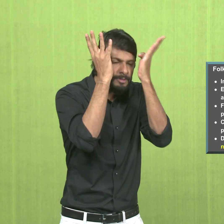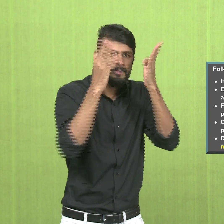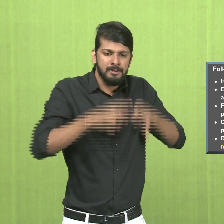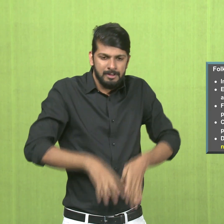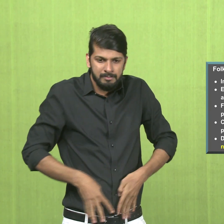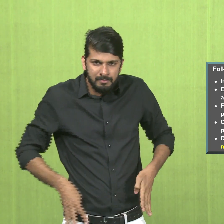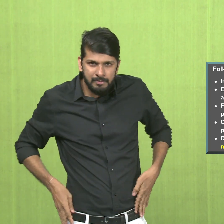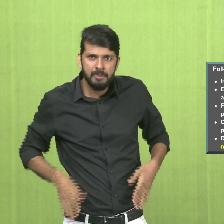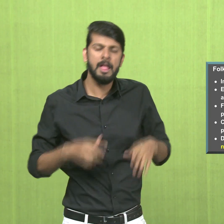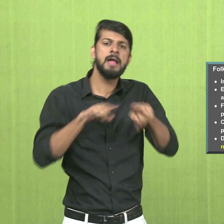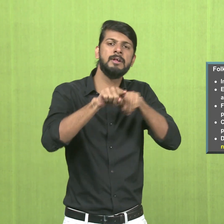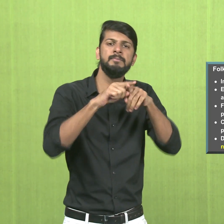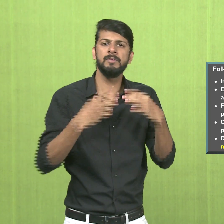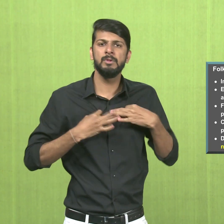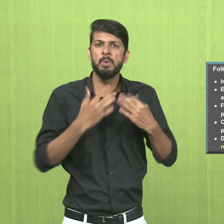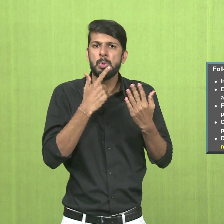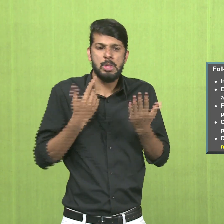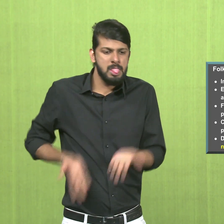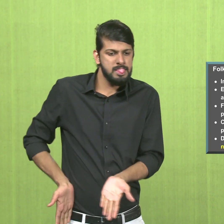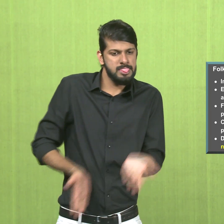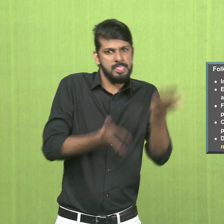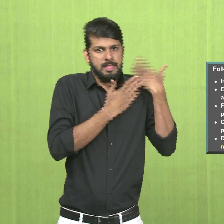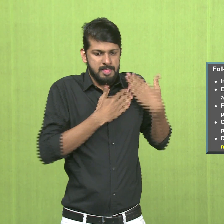area, have had